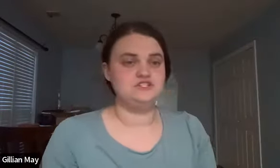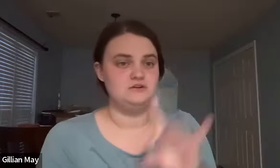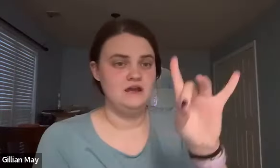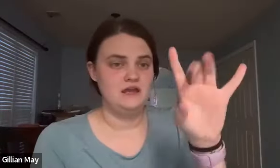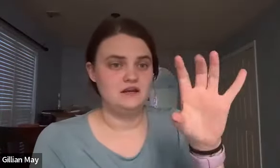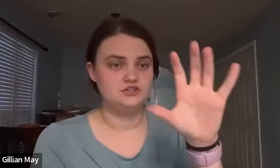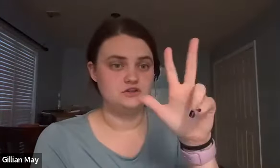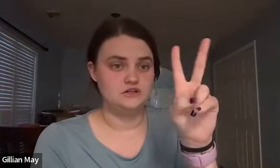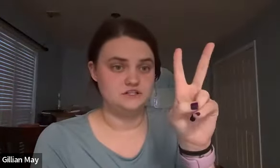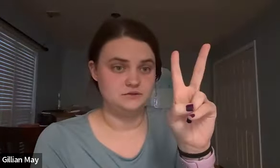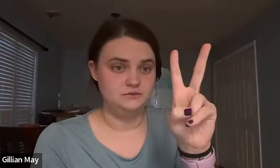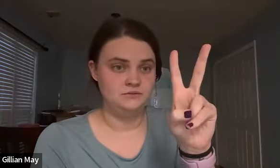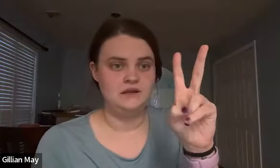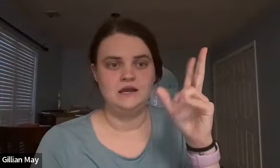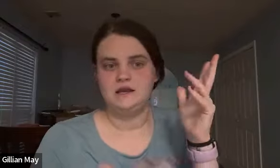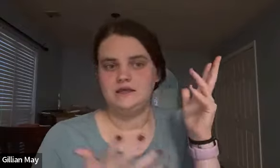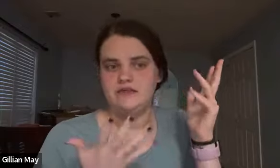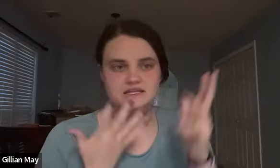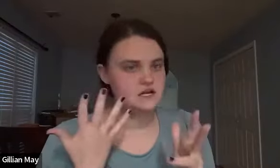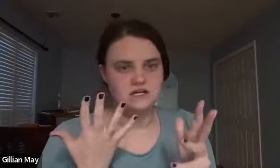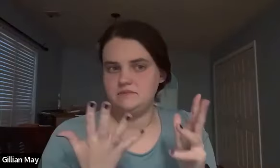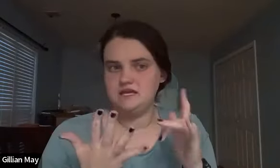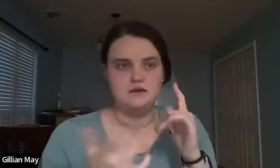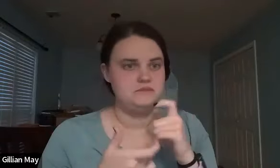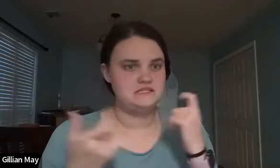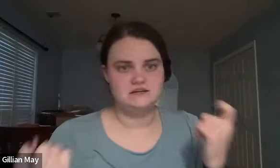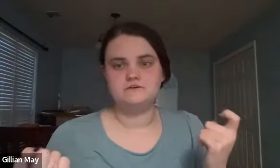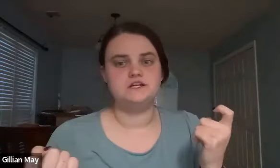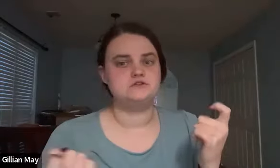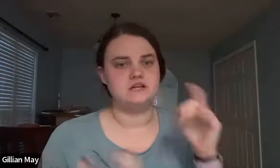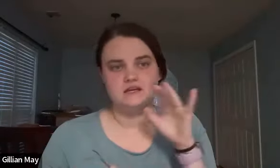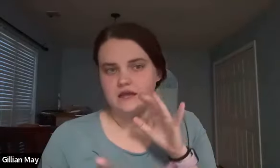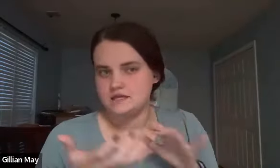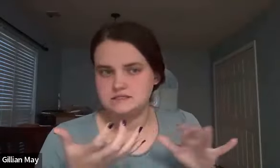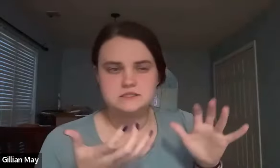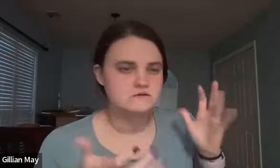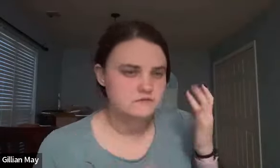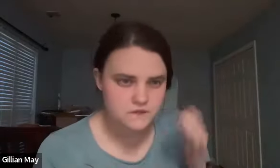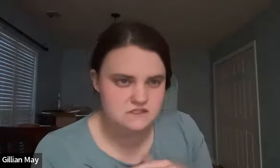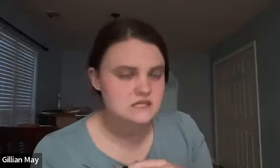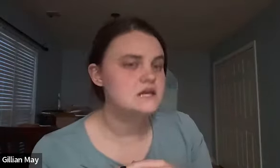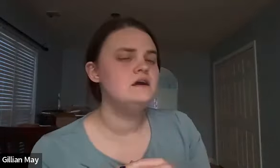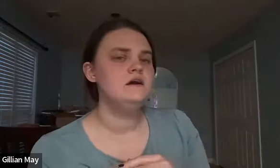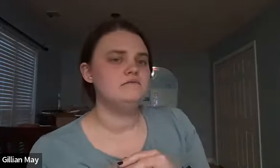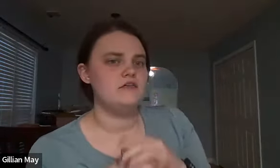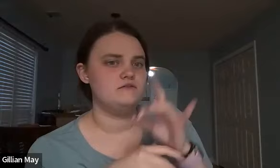do 832, that's not going to make a big difference or get as confusing rather than